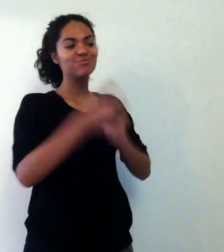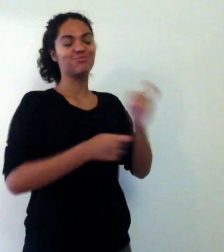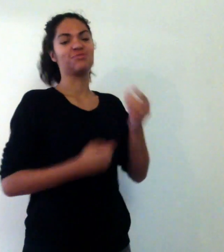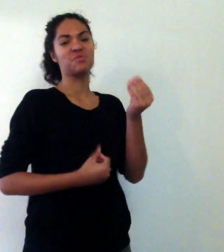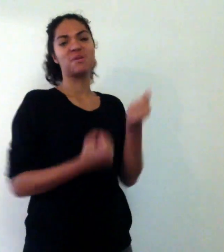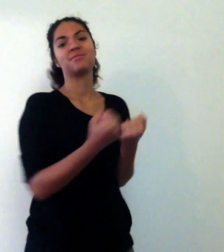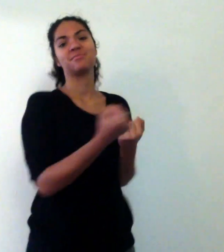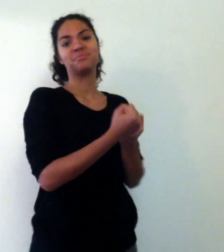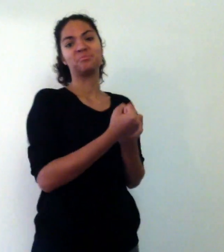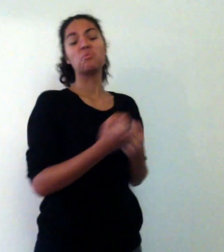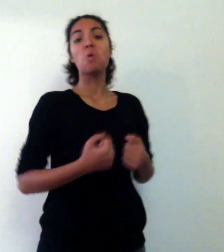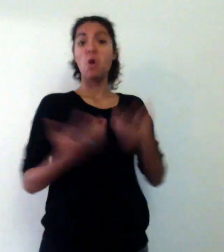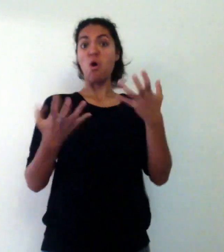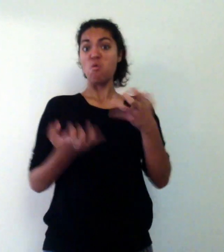www.rzim.org.